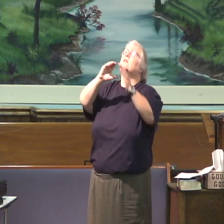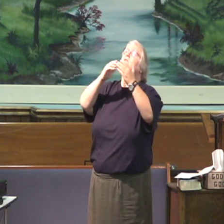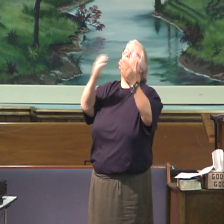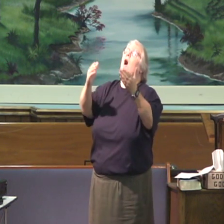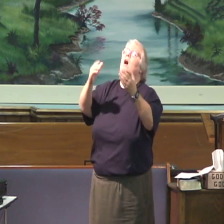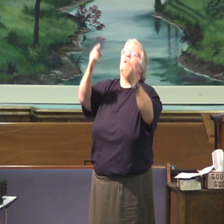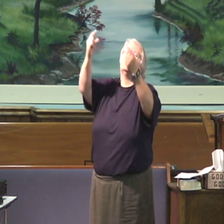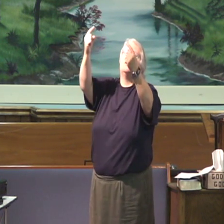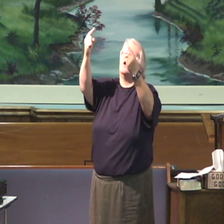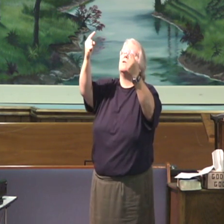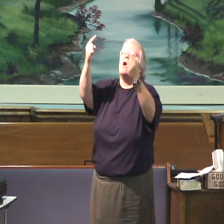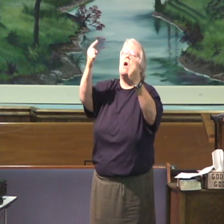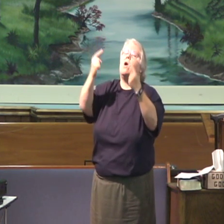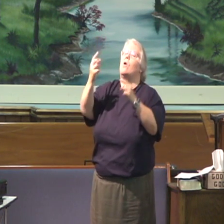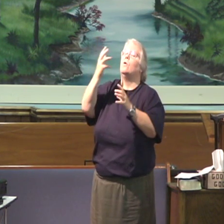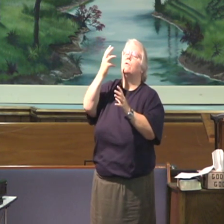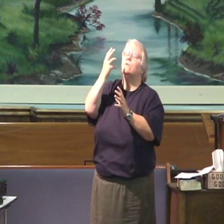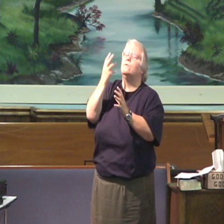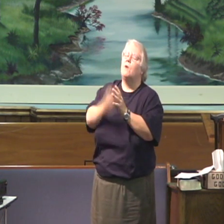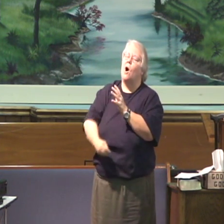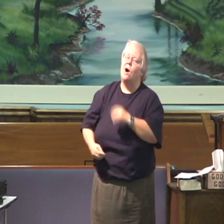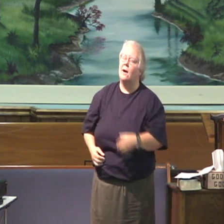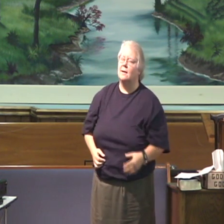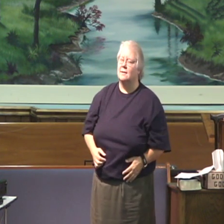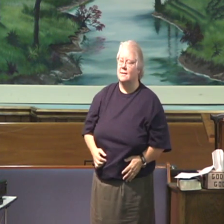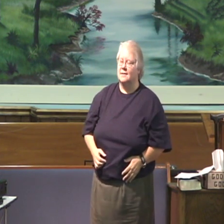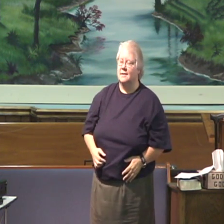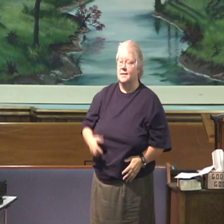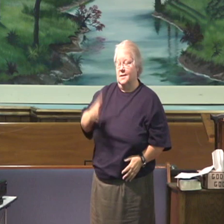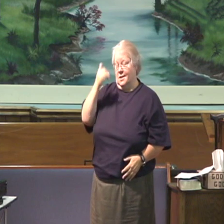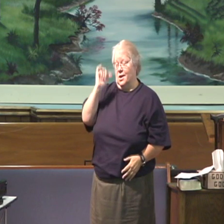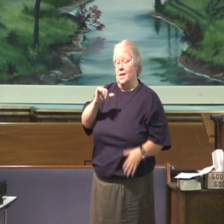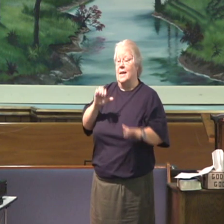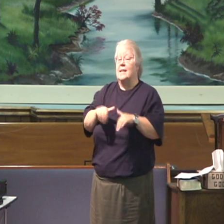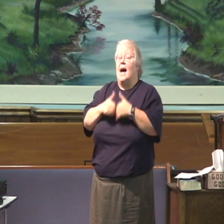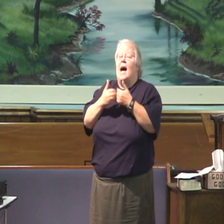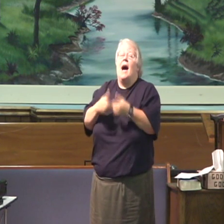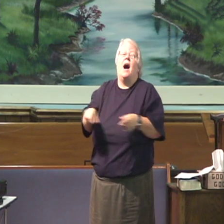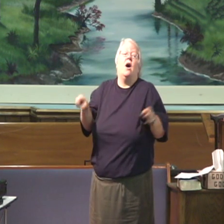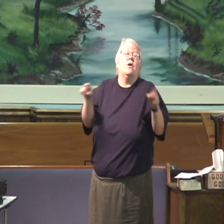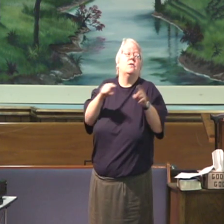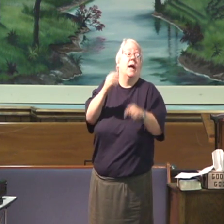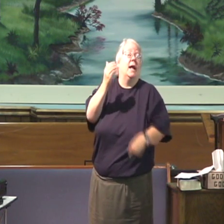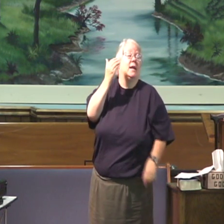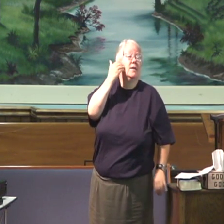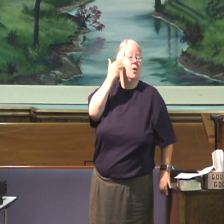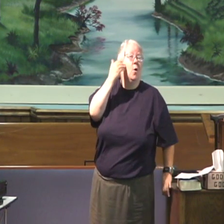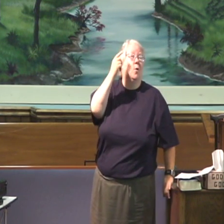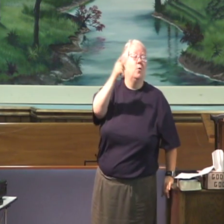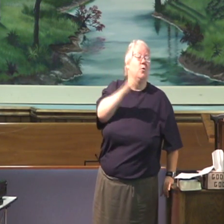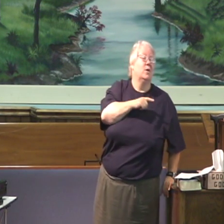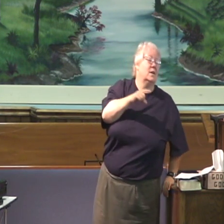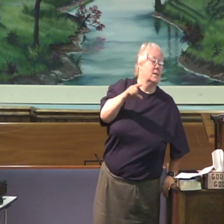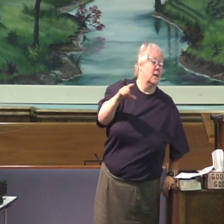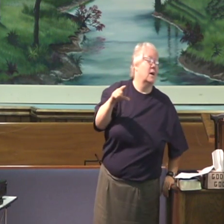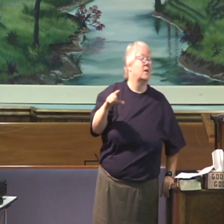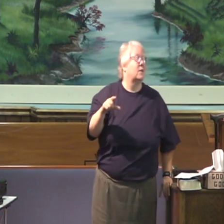His word don't go void. That's how they know their